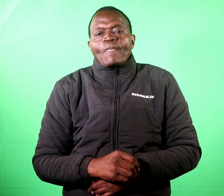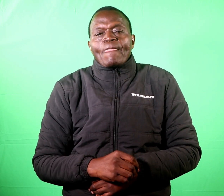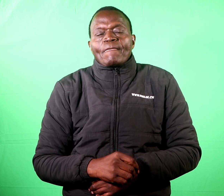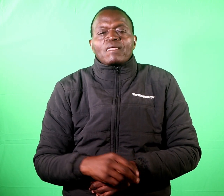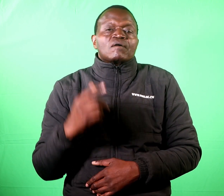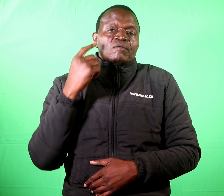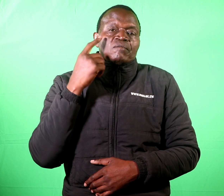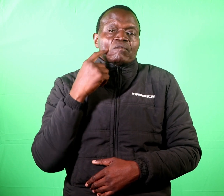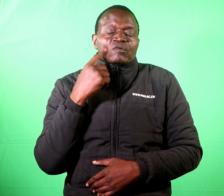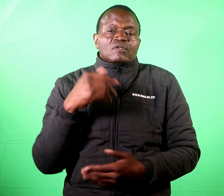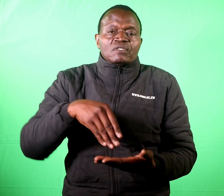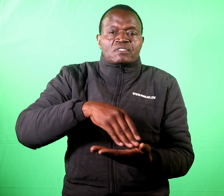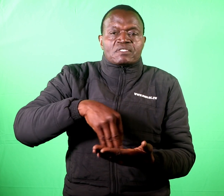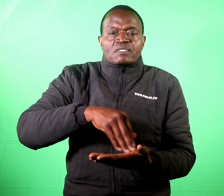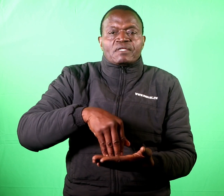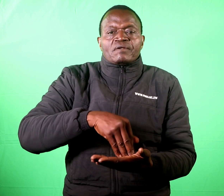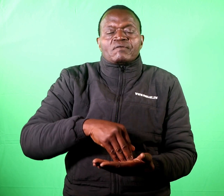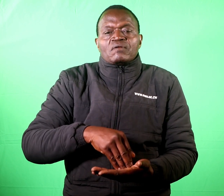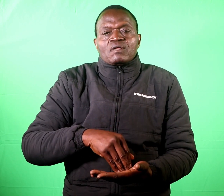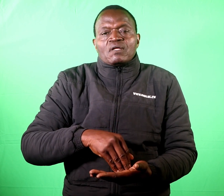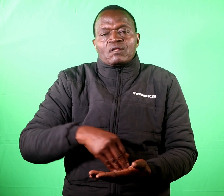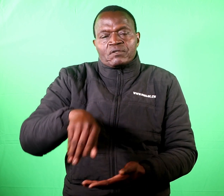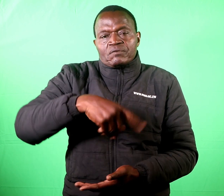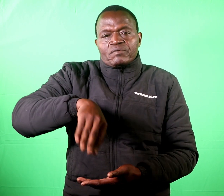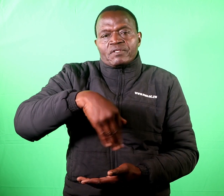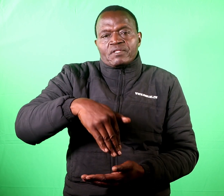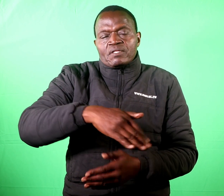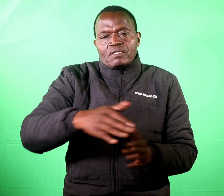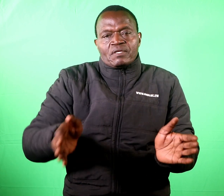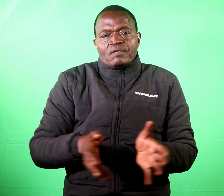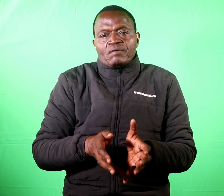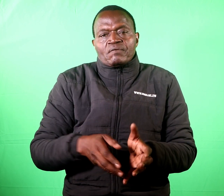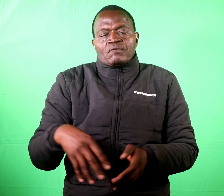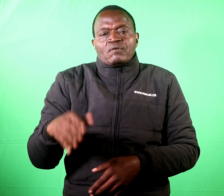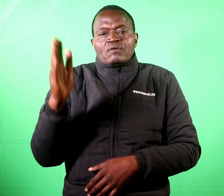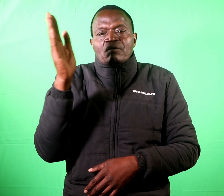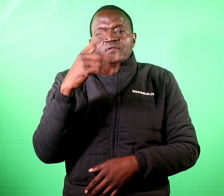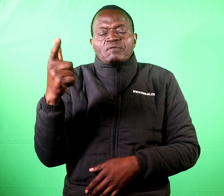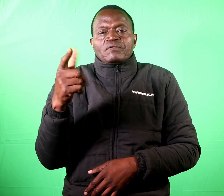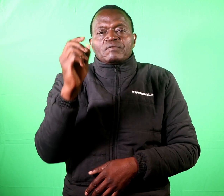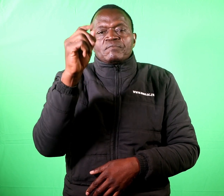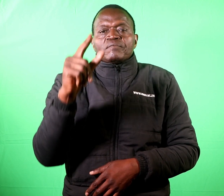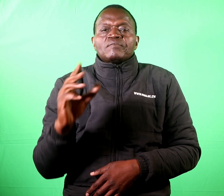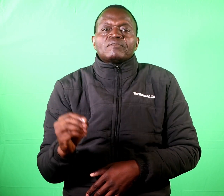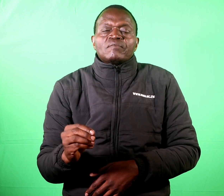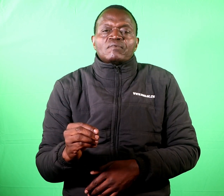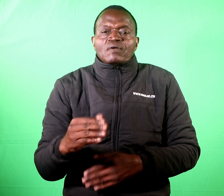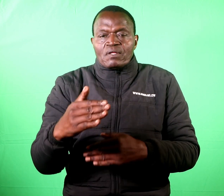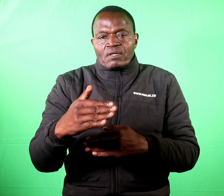Mashonaland Central, located within premises, 17%, less than